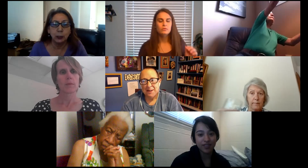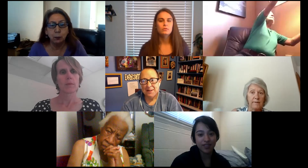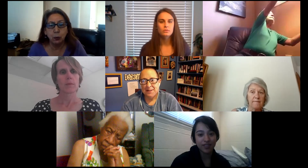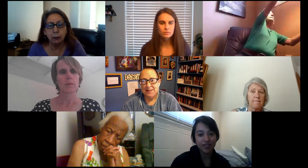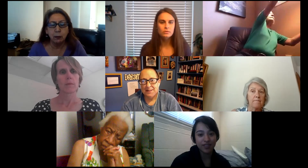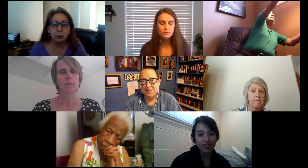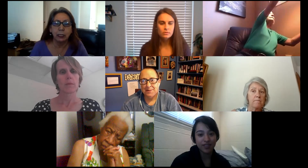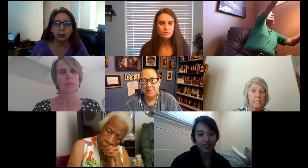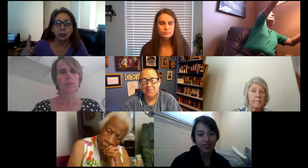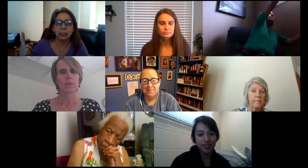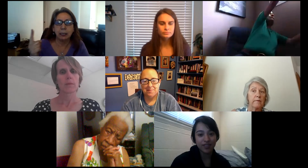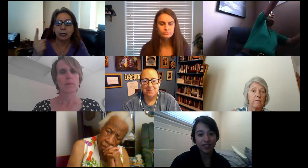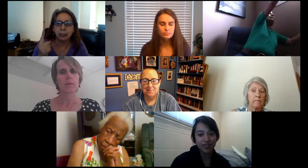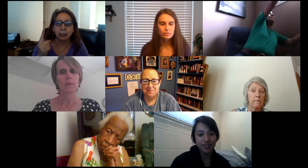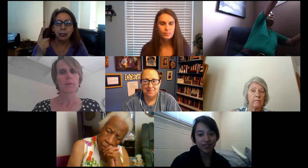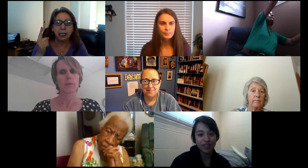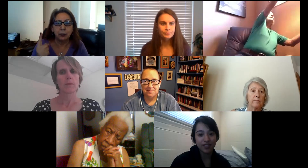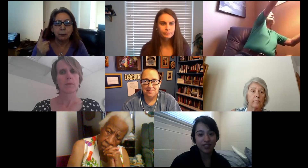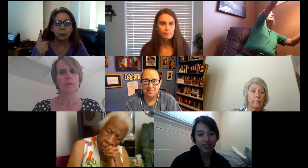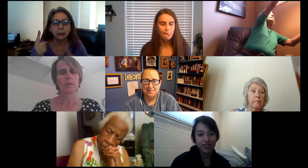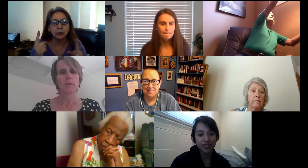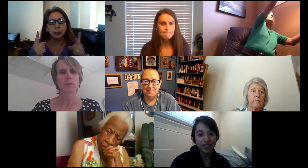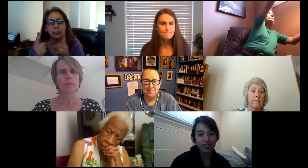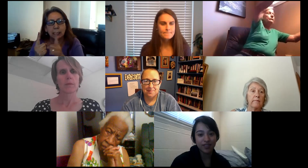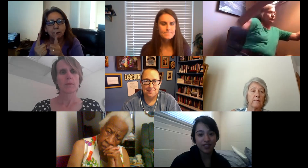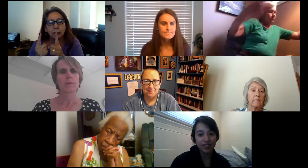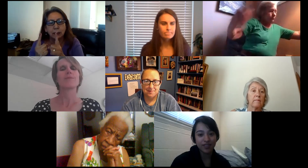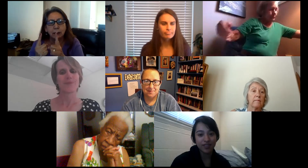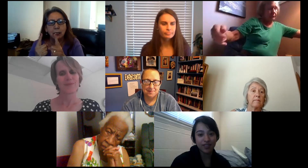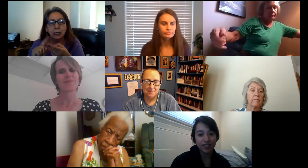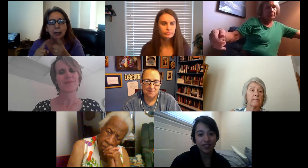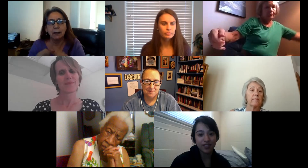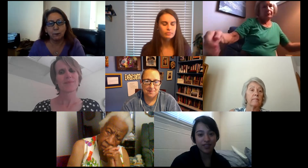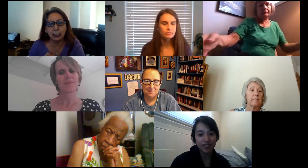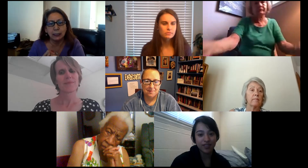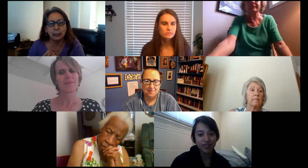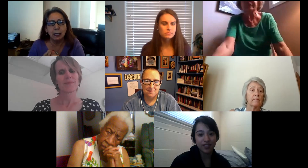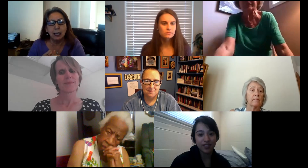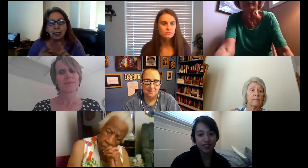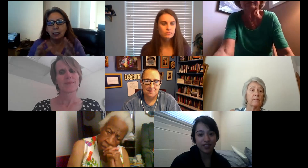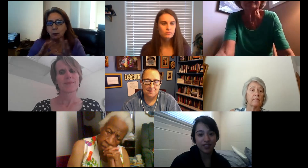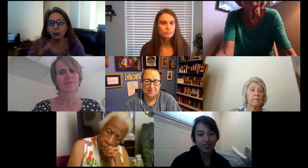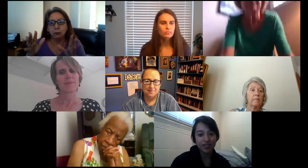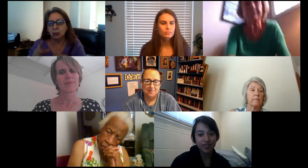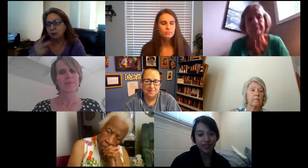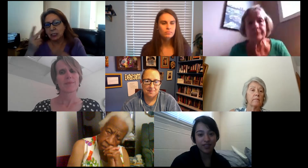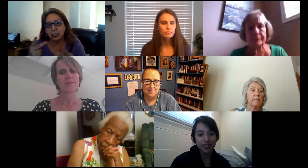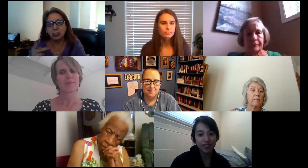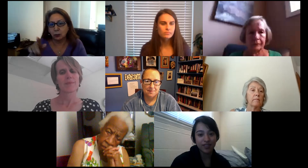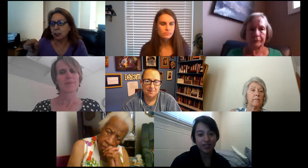friendship program, where they united a hearing person with a deaf person. They become friends, and they would visit each other, sort of